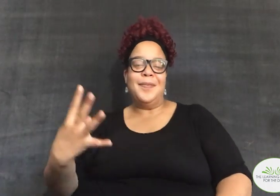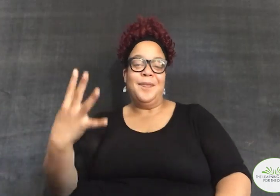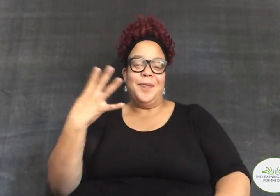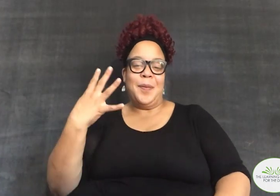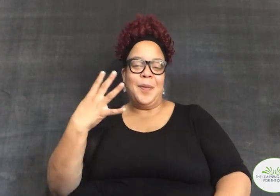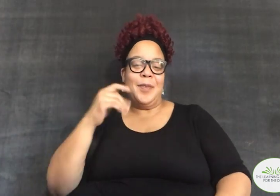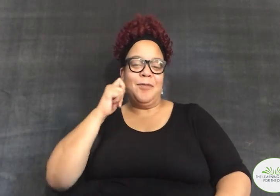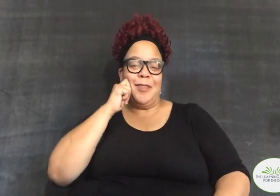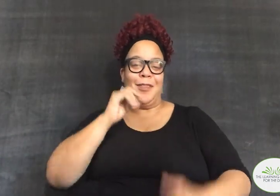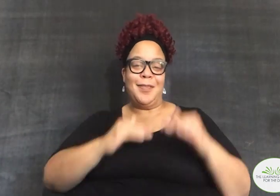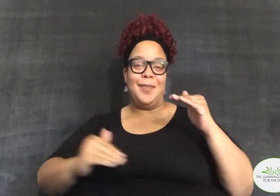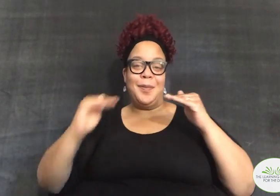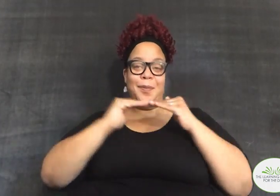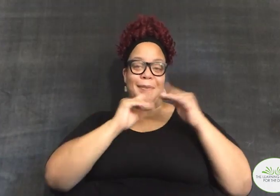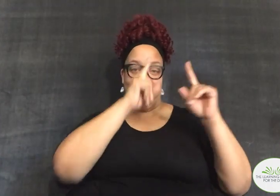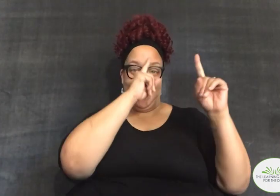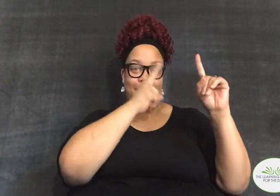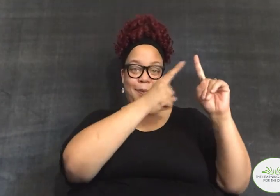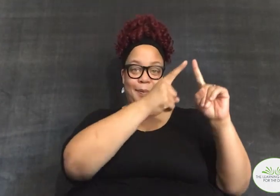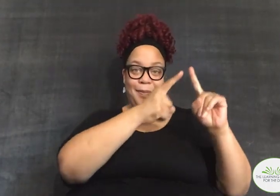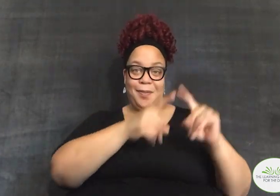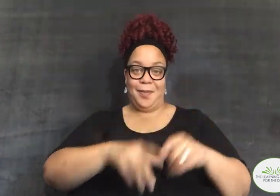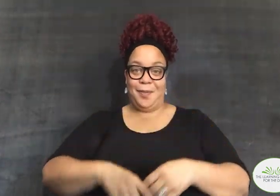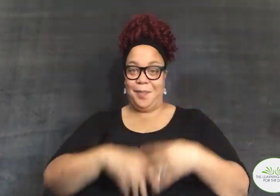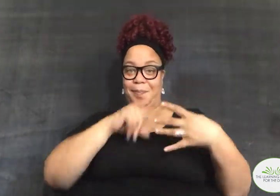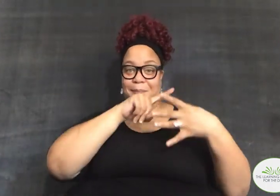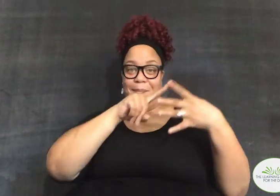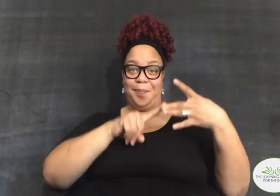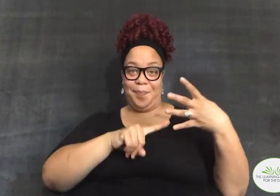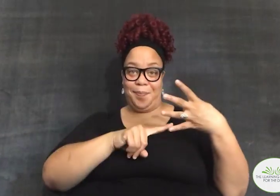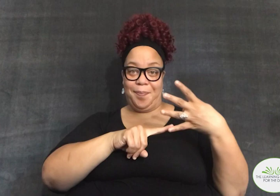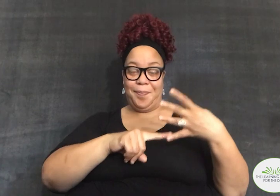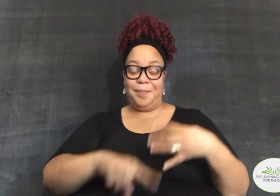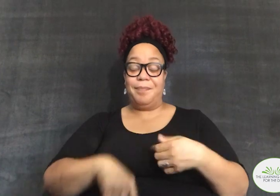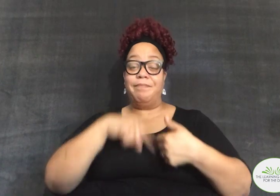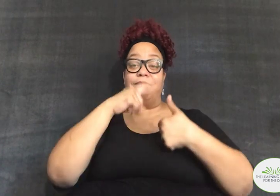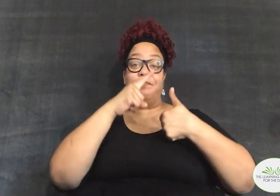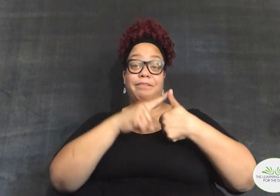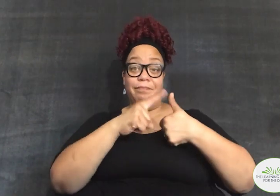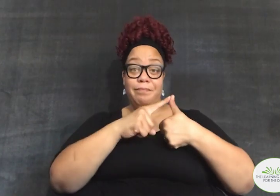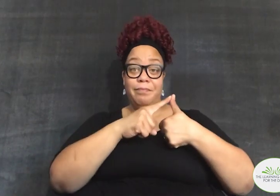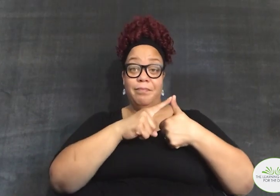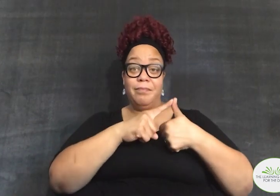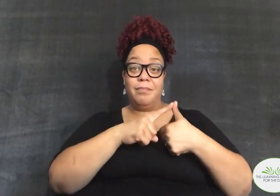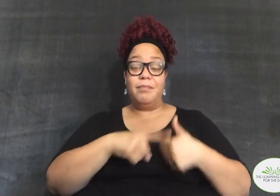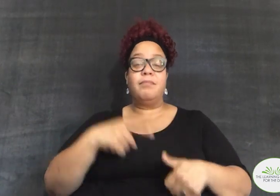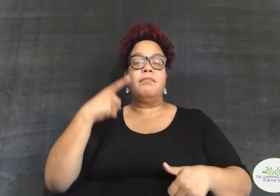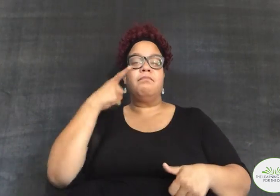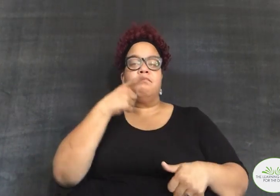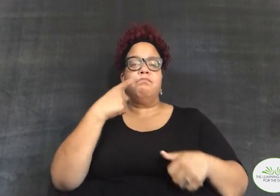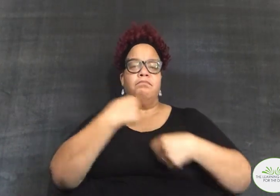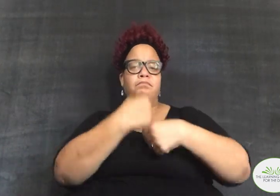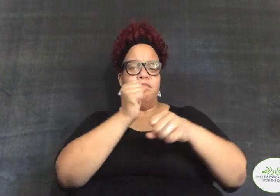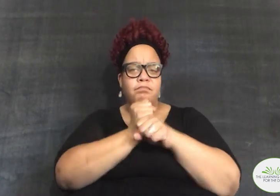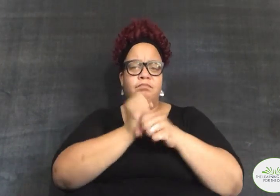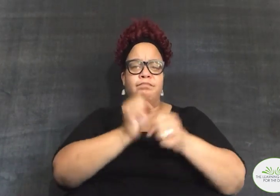The Learning Center for the Deaf, 4 racial equity goals. 1. To create